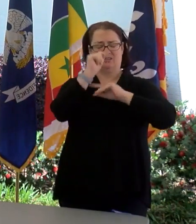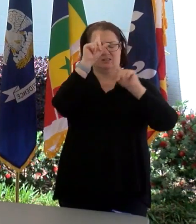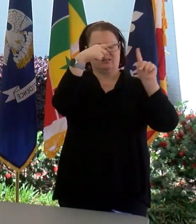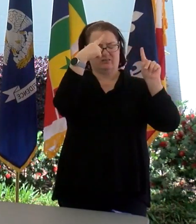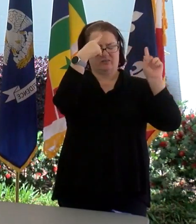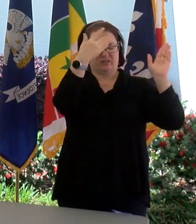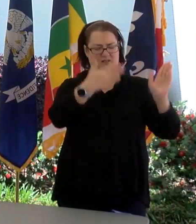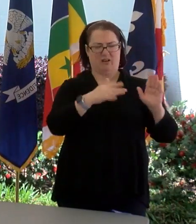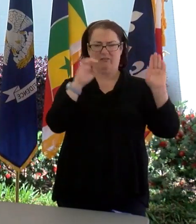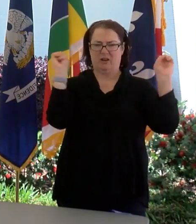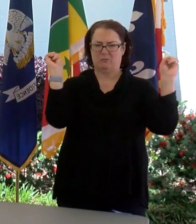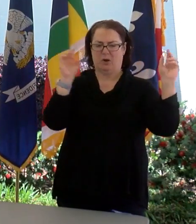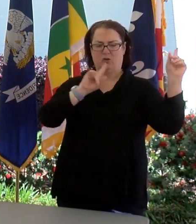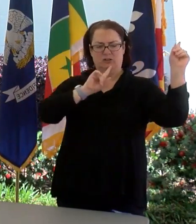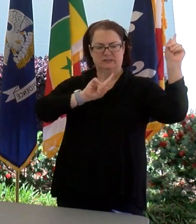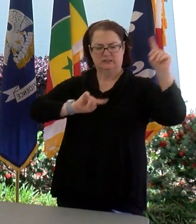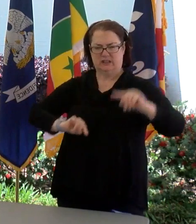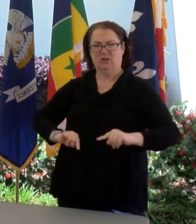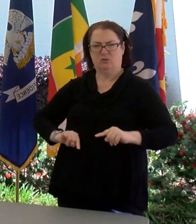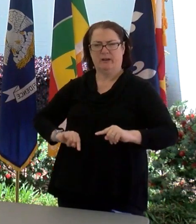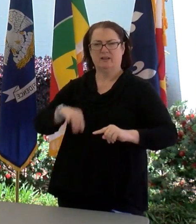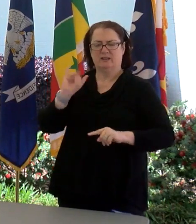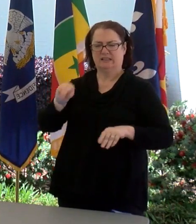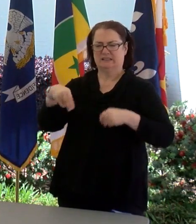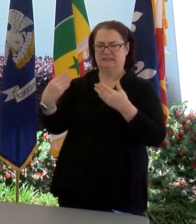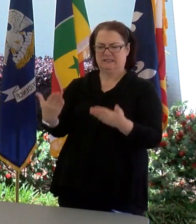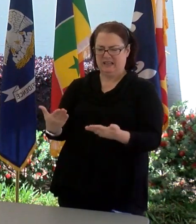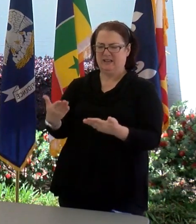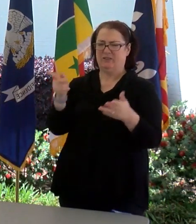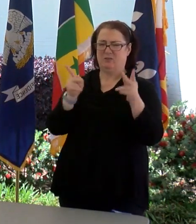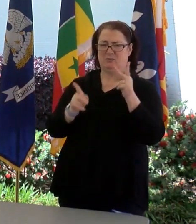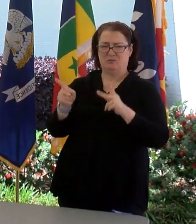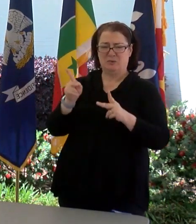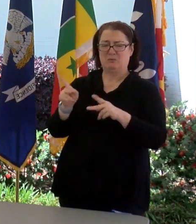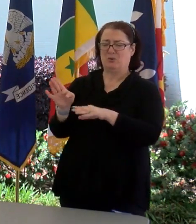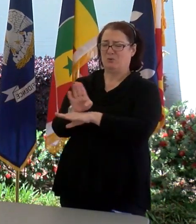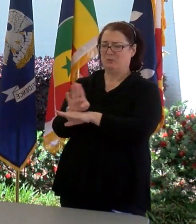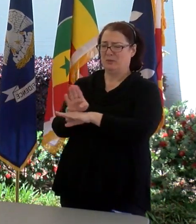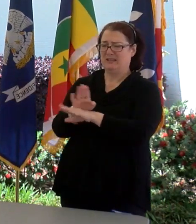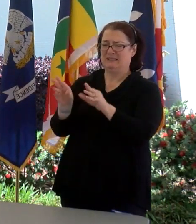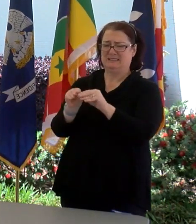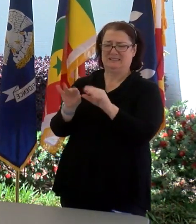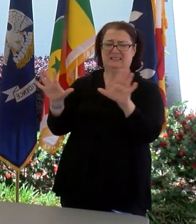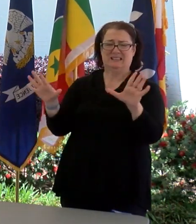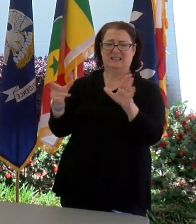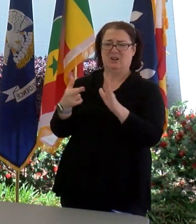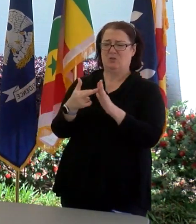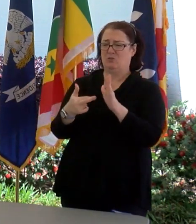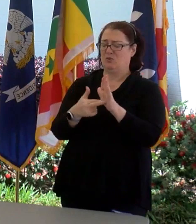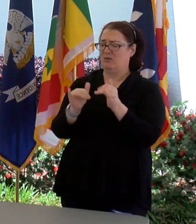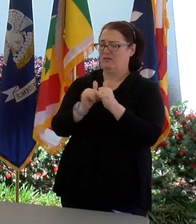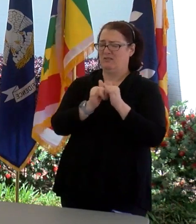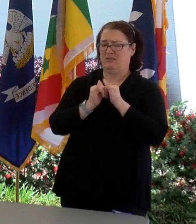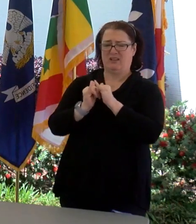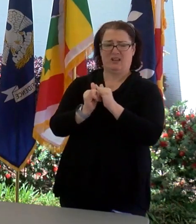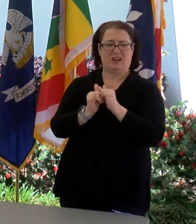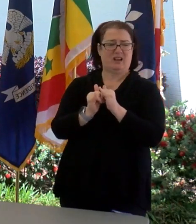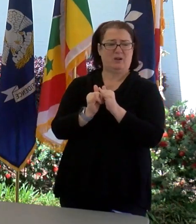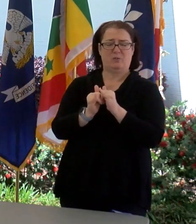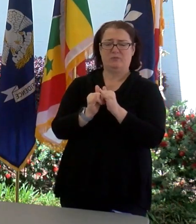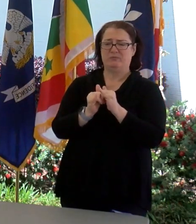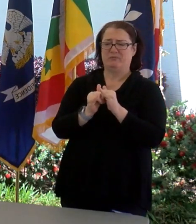declarations while we work to provide our citizens and businesses with clear guidance on how best to take these critical